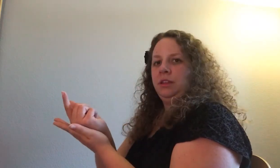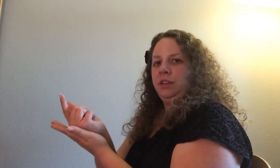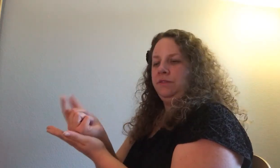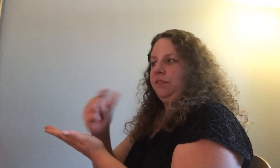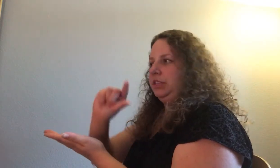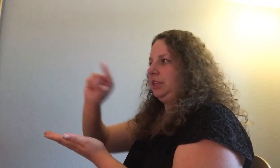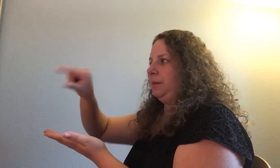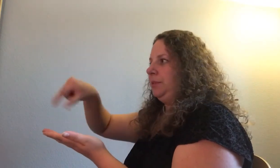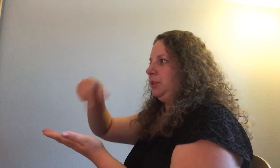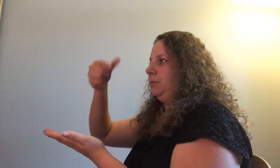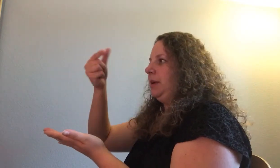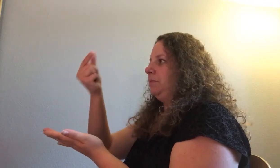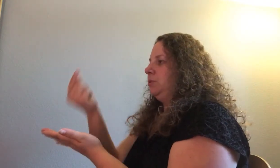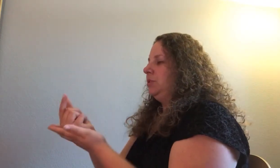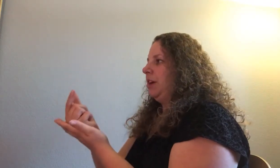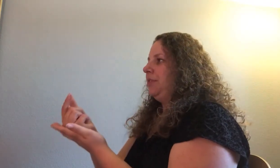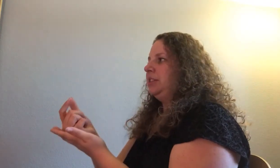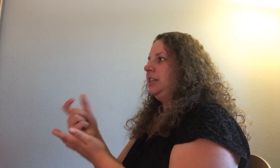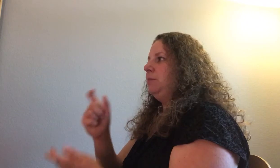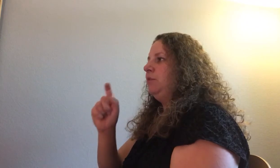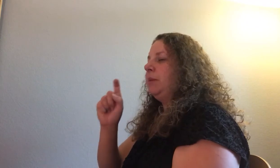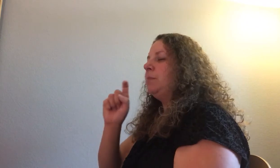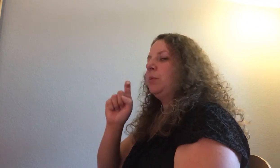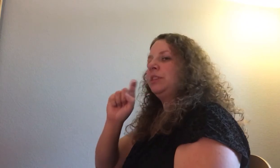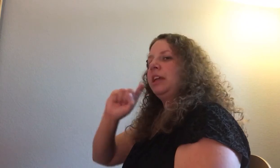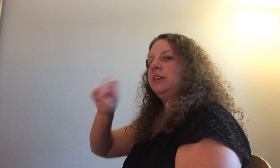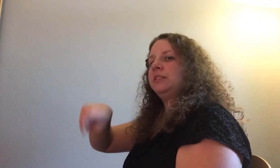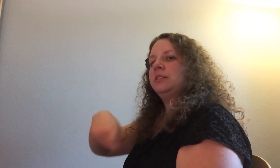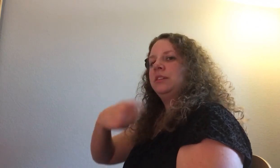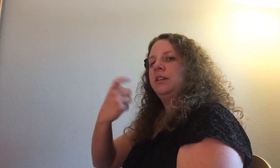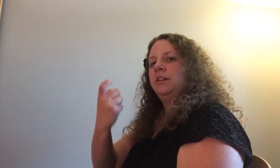and facing up this way. So it's got that same movement but with an X.